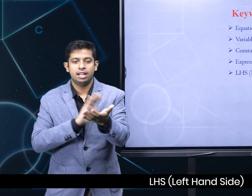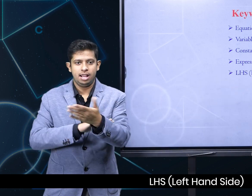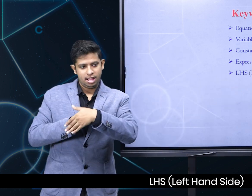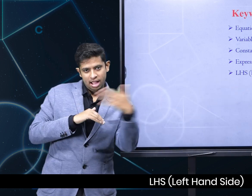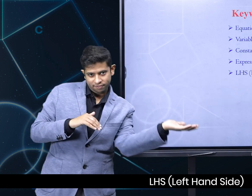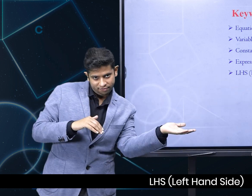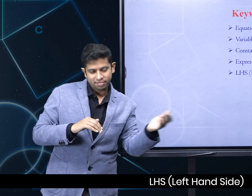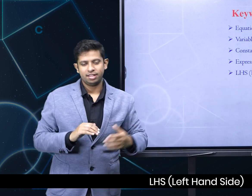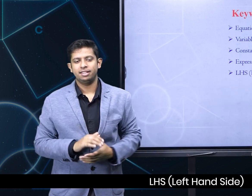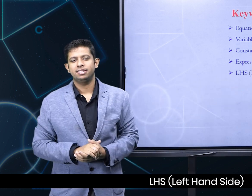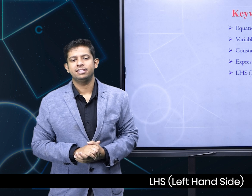LHS, left hand side,